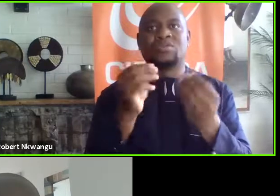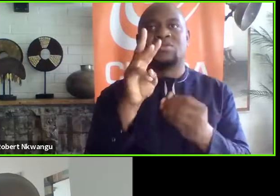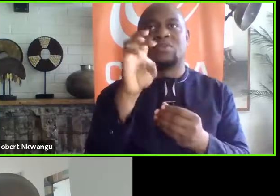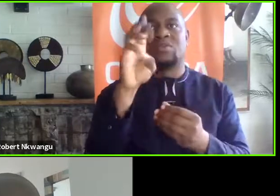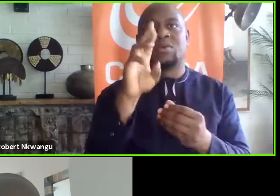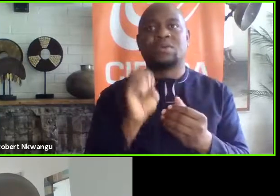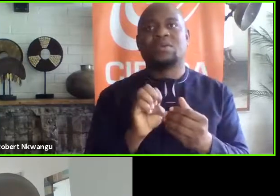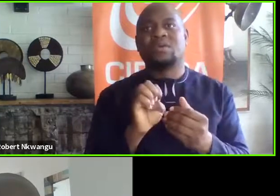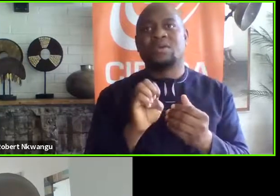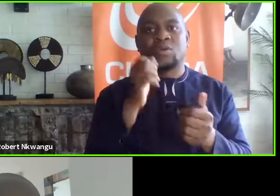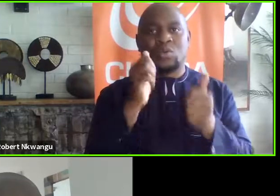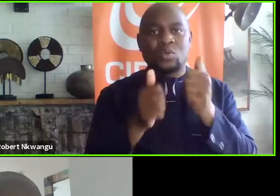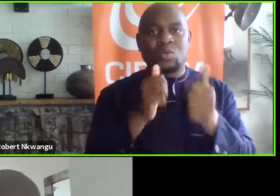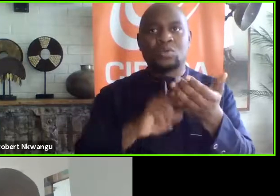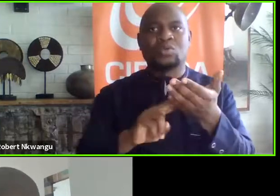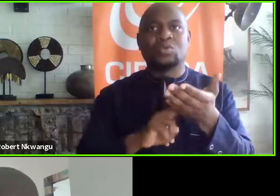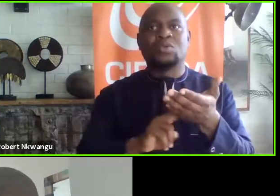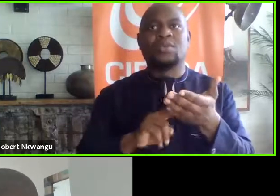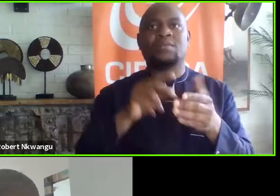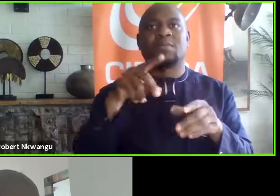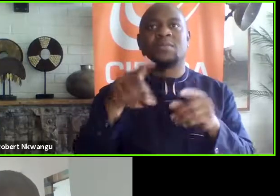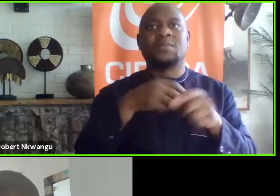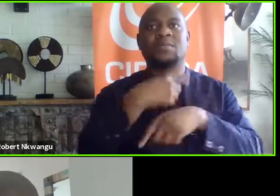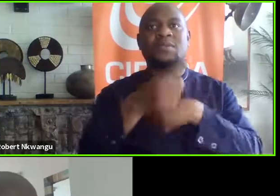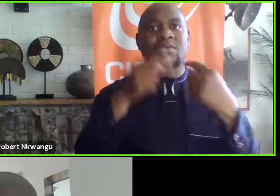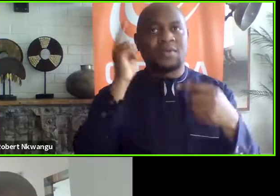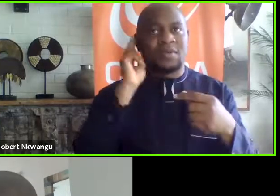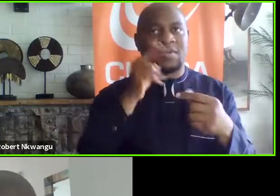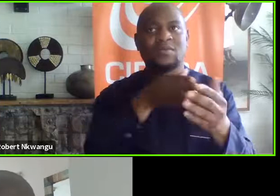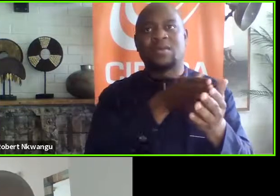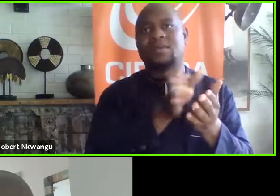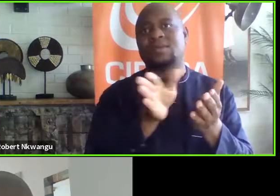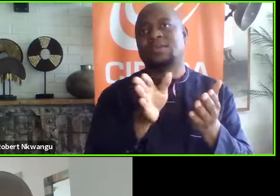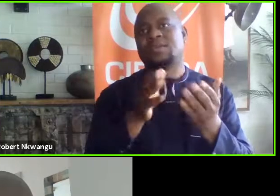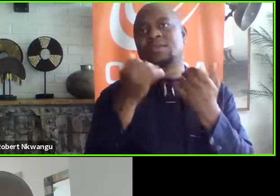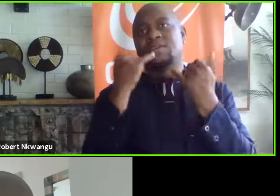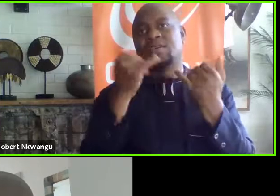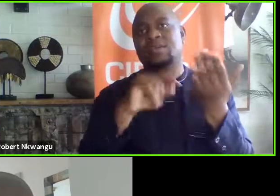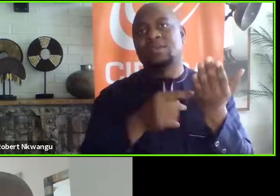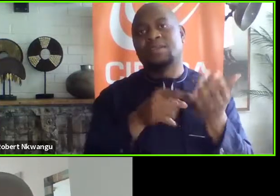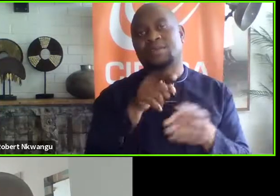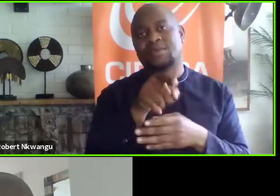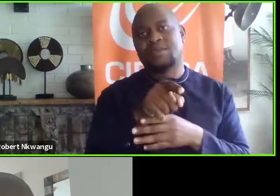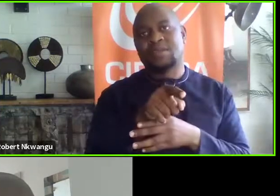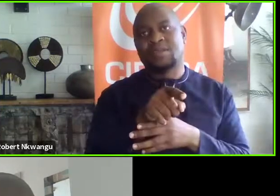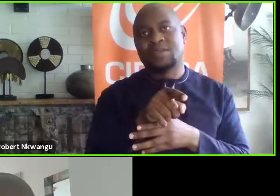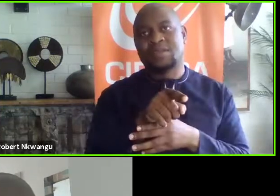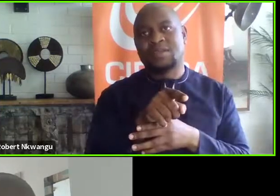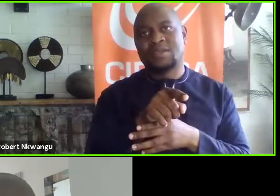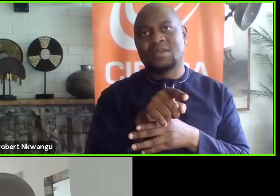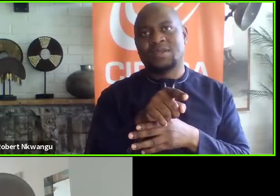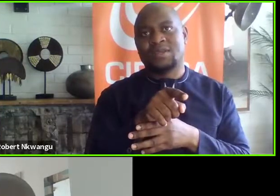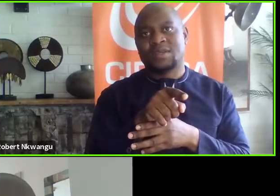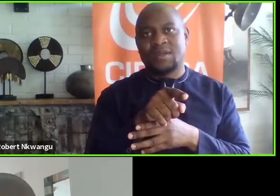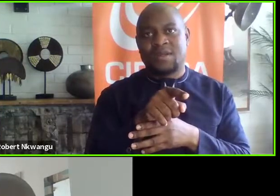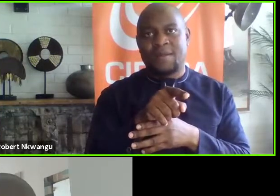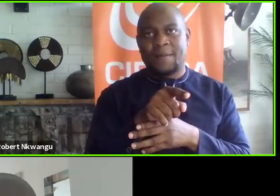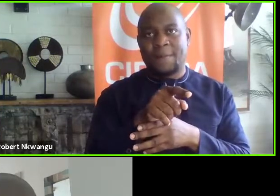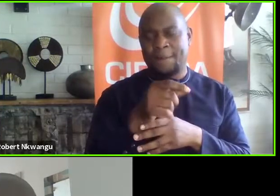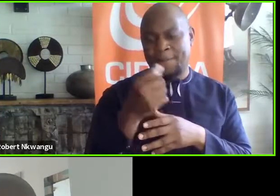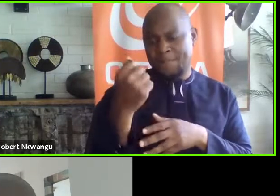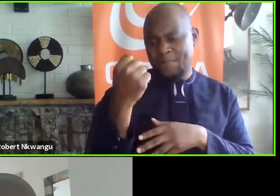these hardwares and softwares that we are to use to change this information in a format that